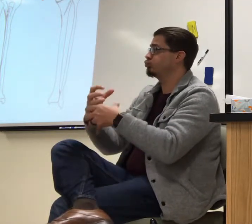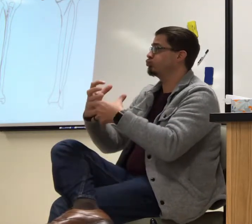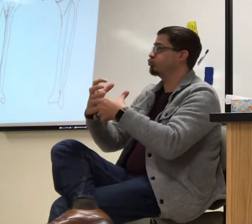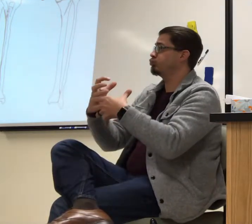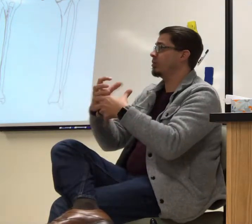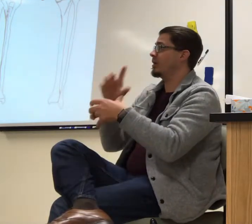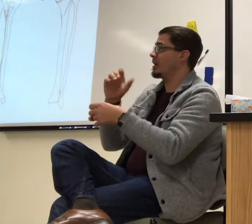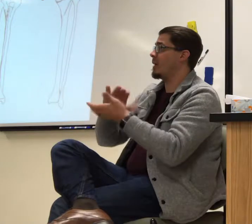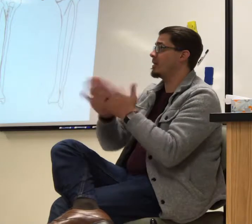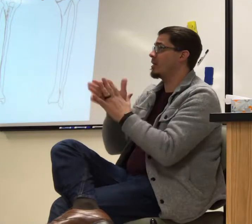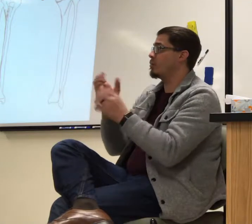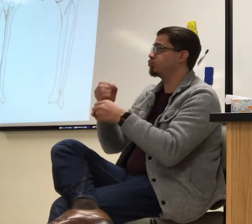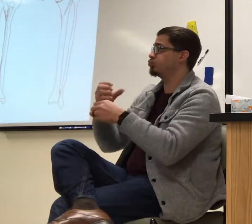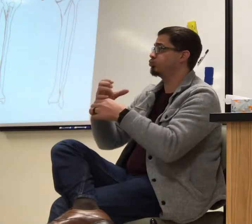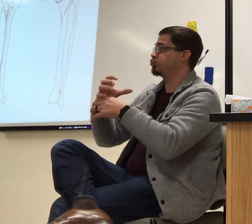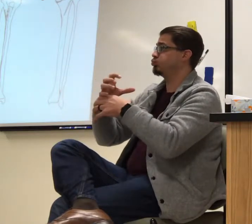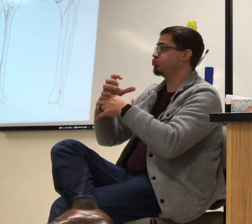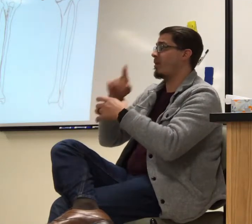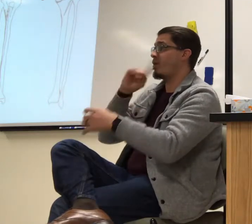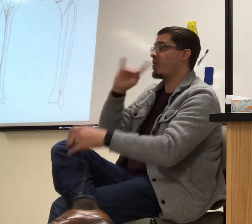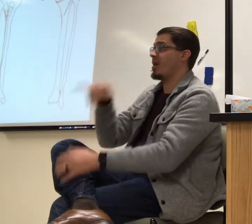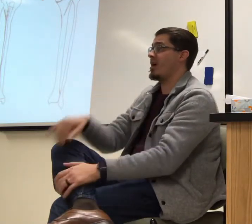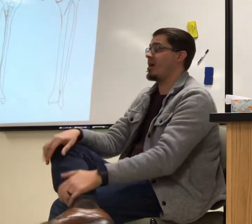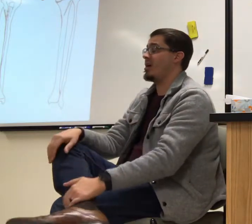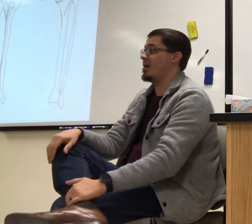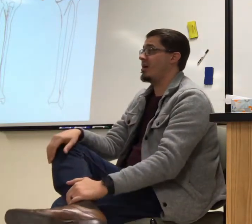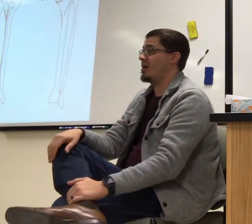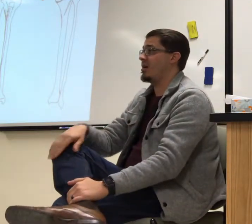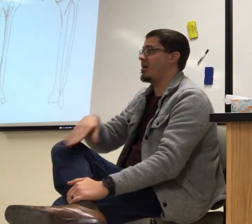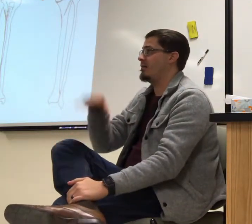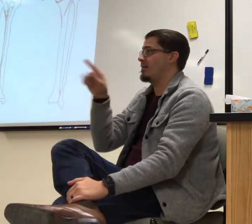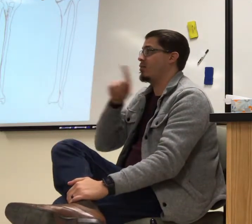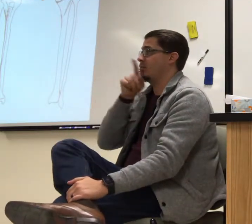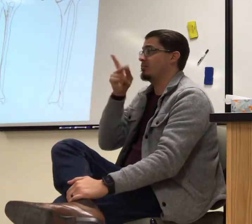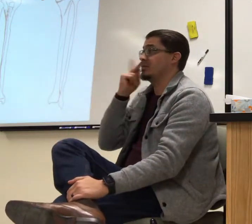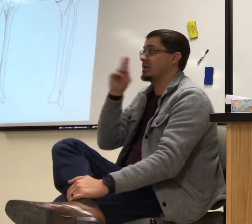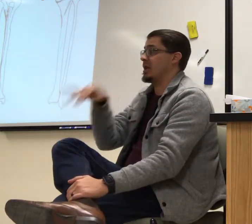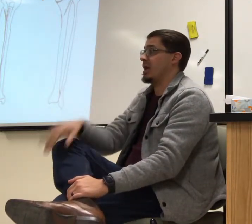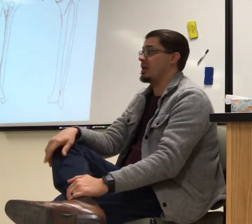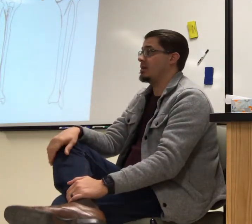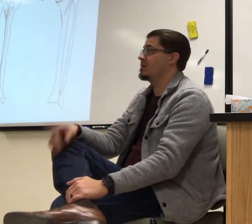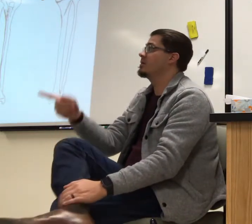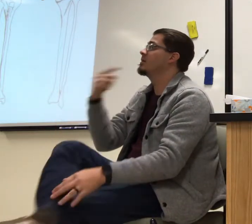girth of a tibia. I've heard that. Never actually seen it, but